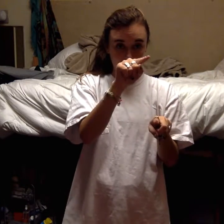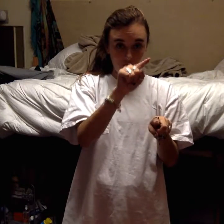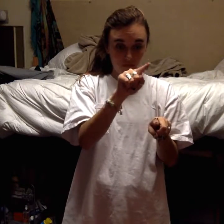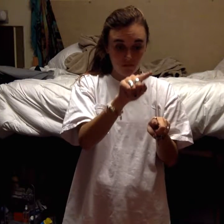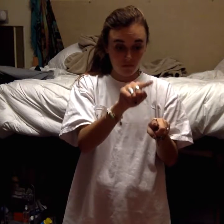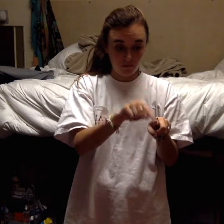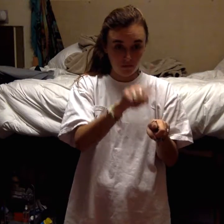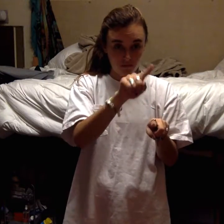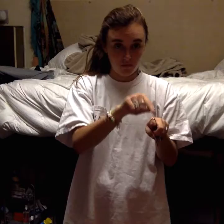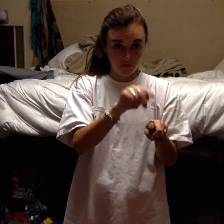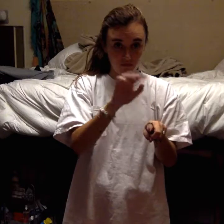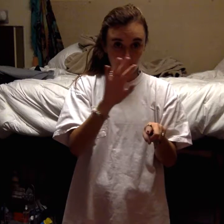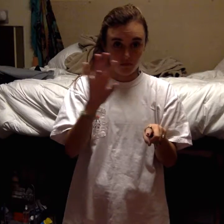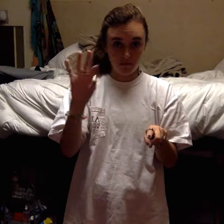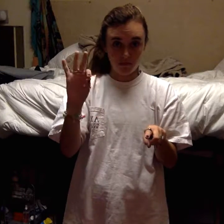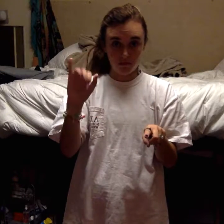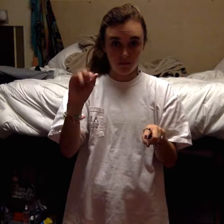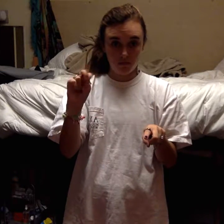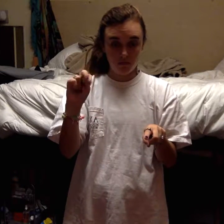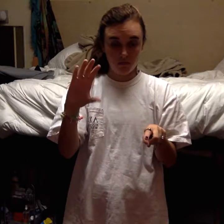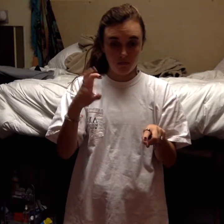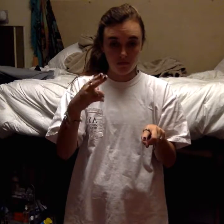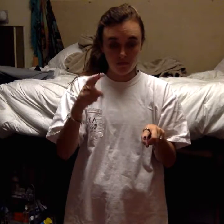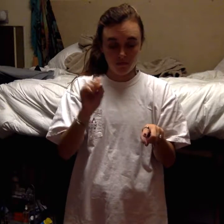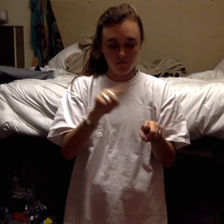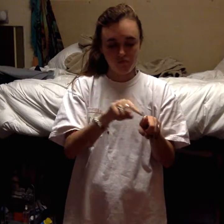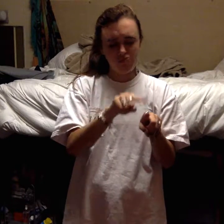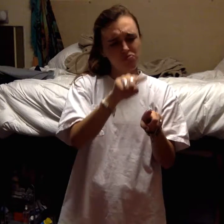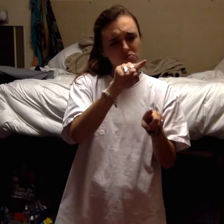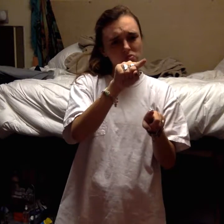Right on the edge of the paper. Right on the very edge.